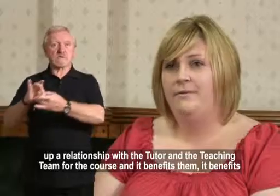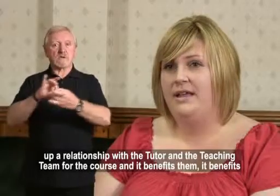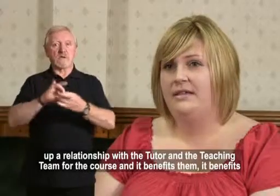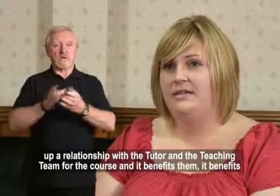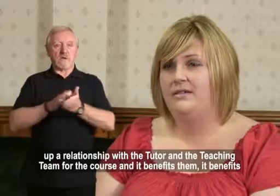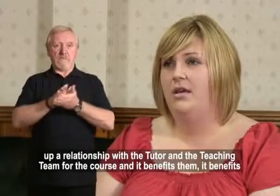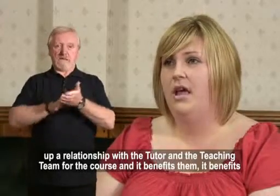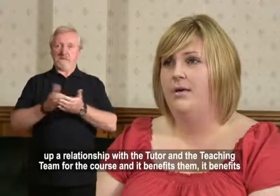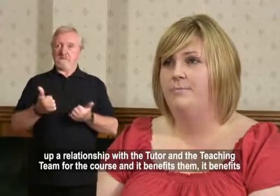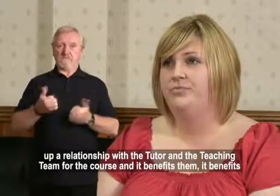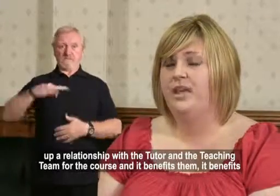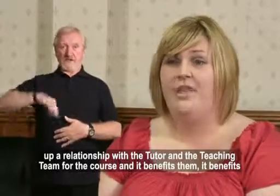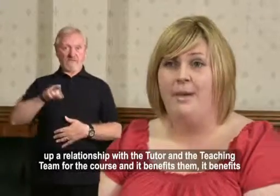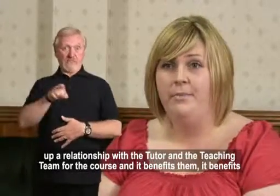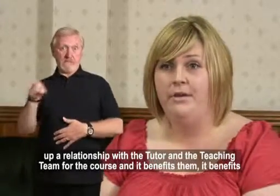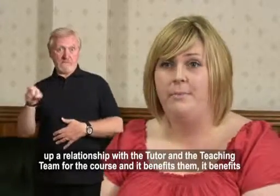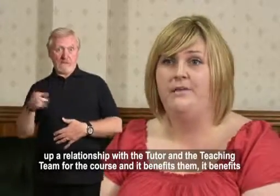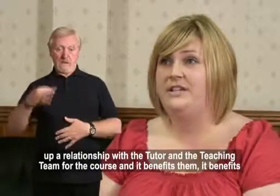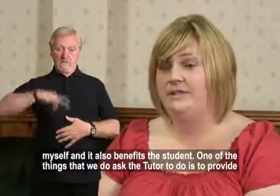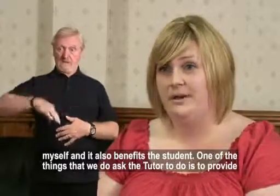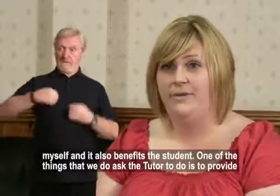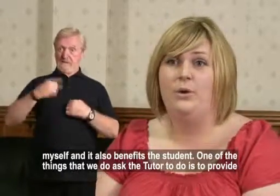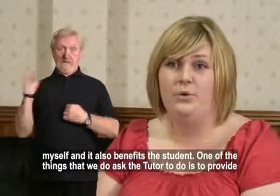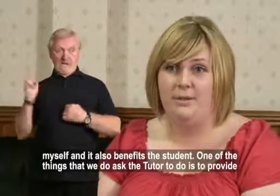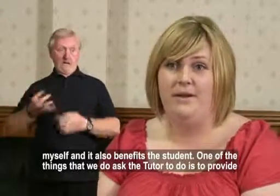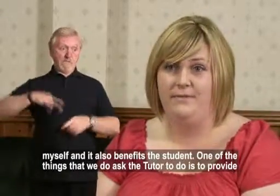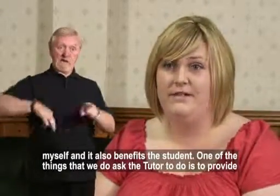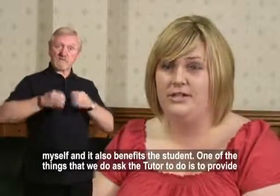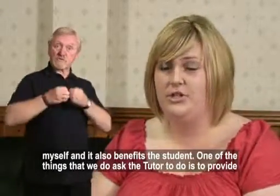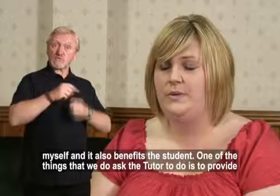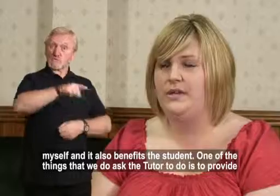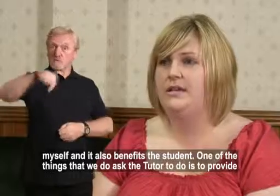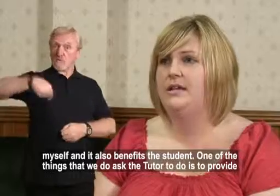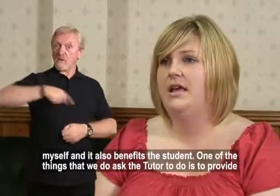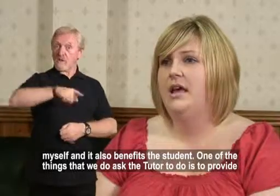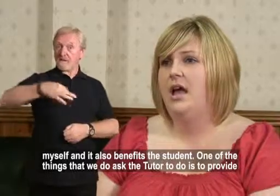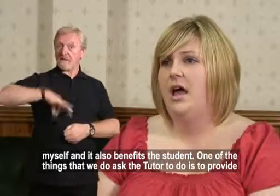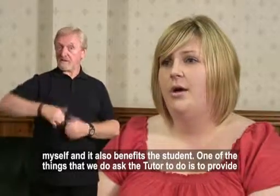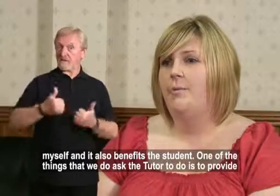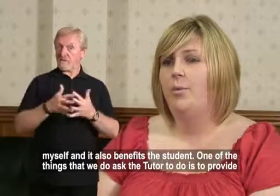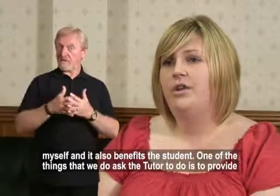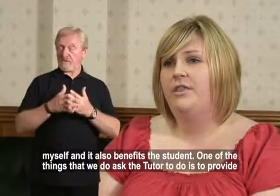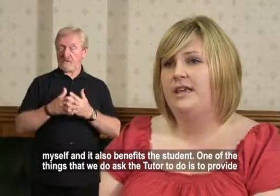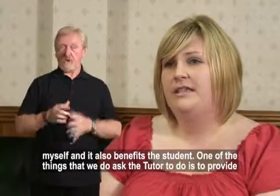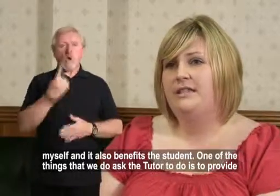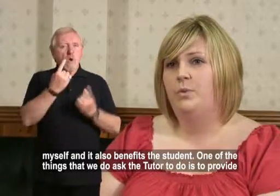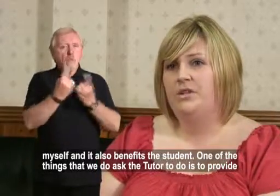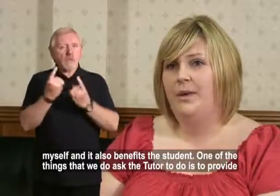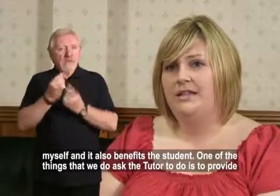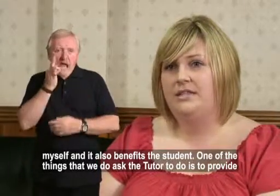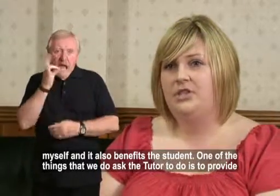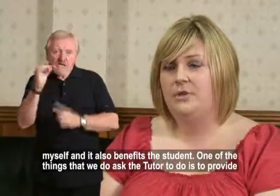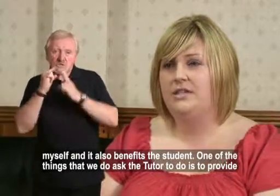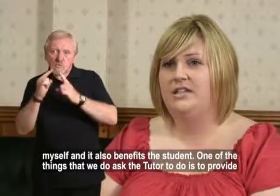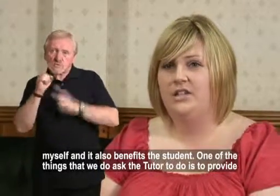it benefits them, it benefits myself, and it also benefits the student. One of the things that we